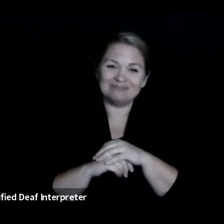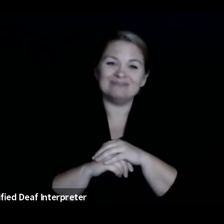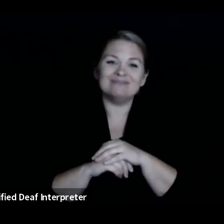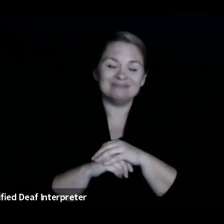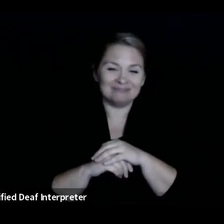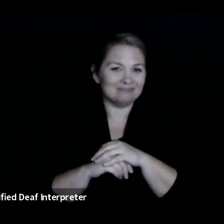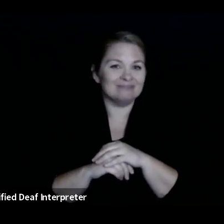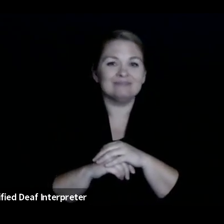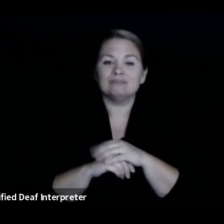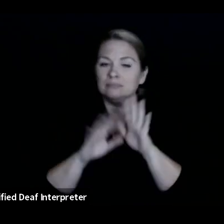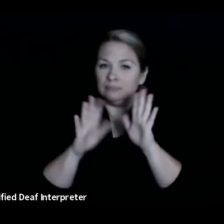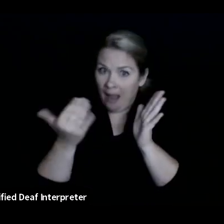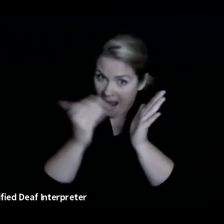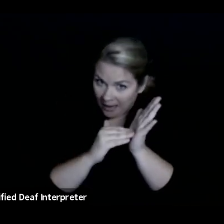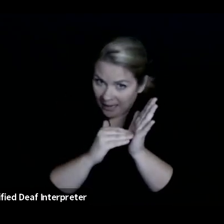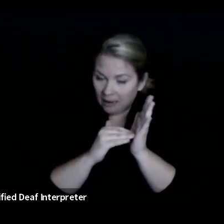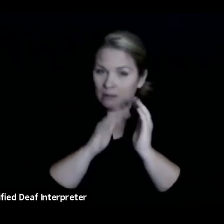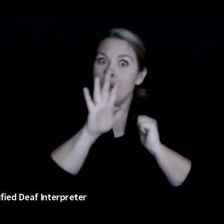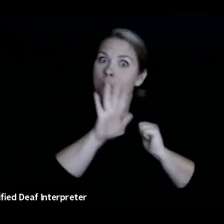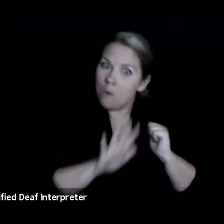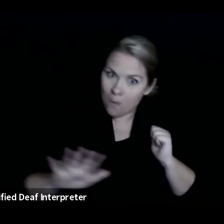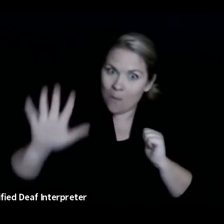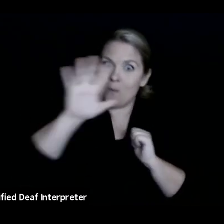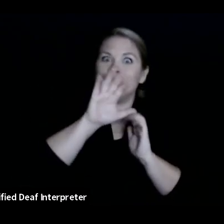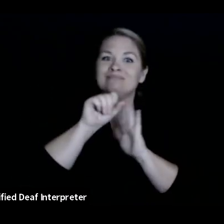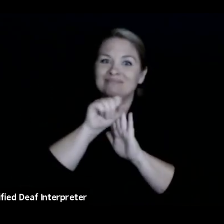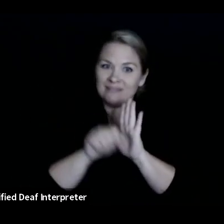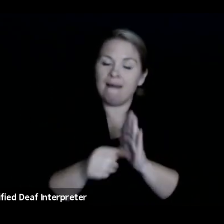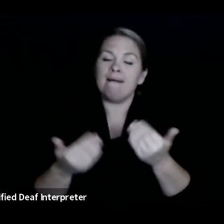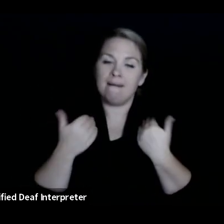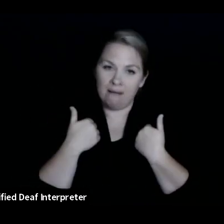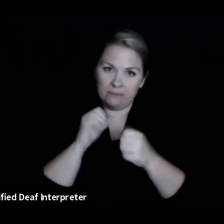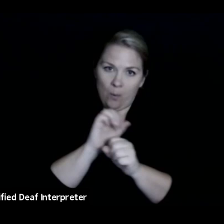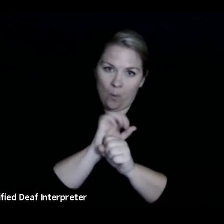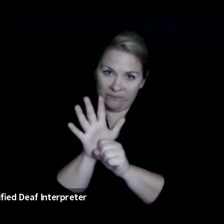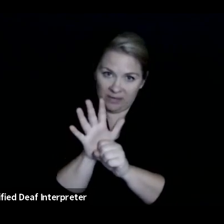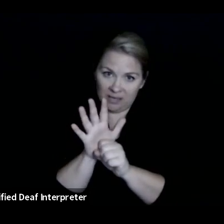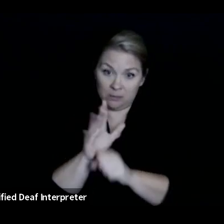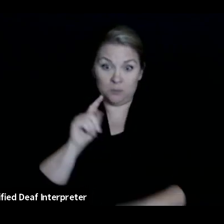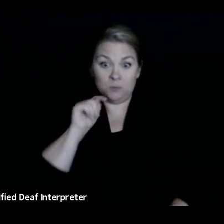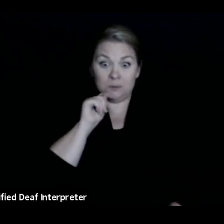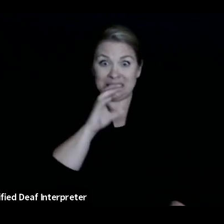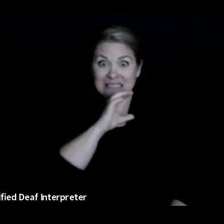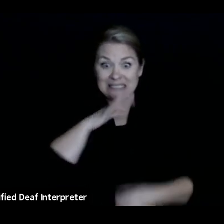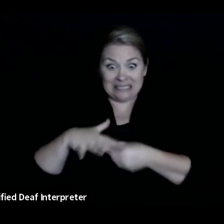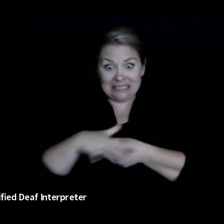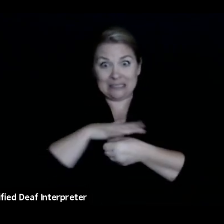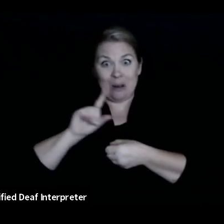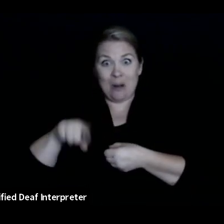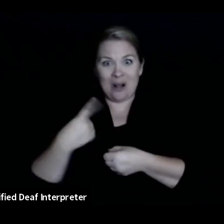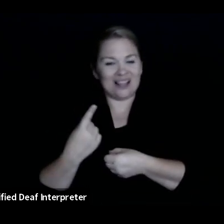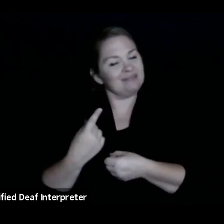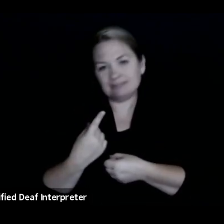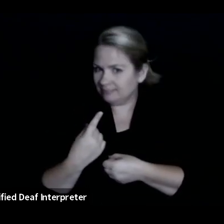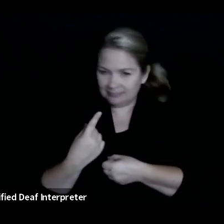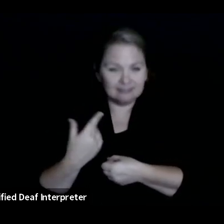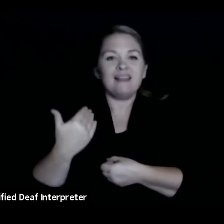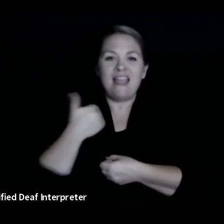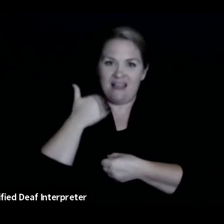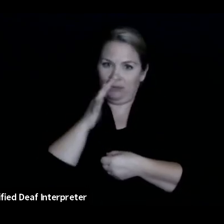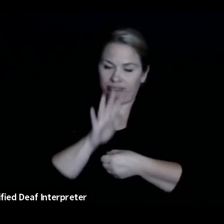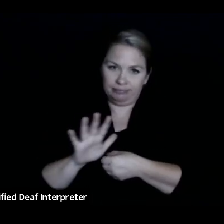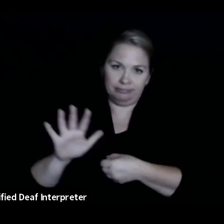And certainly, we do look at things regionally. It's up to the governor to